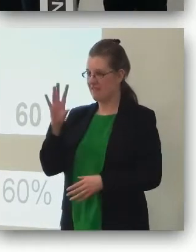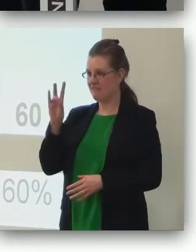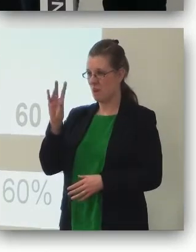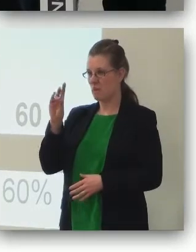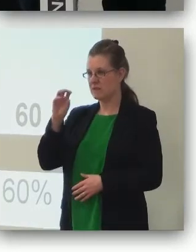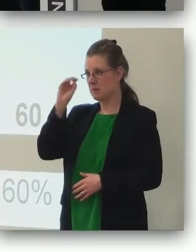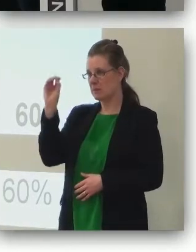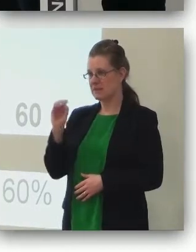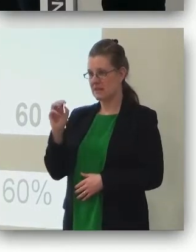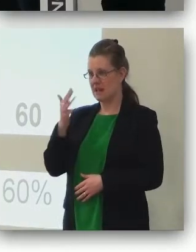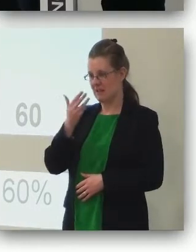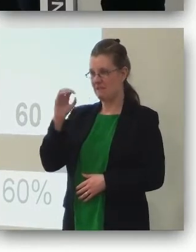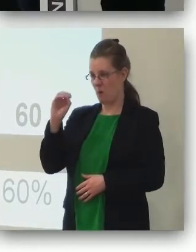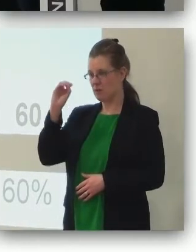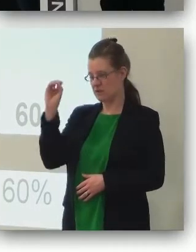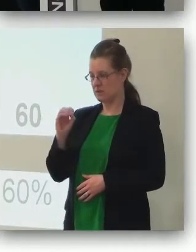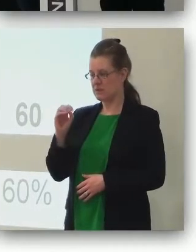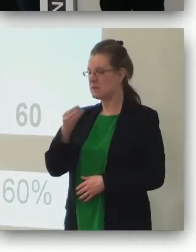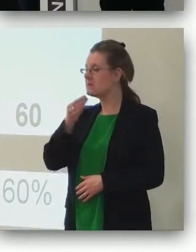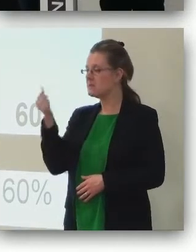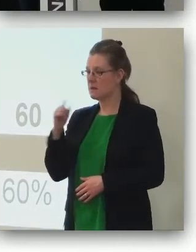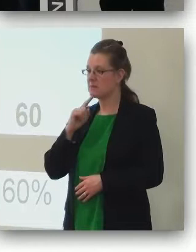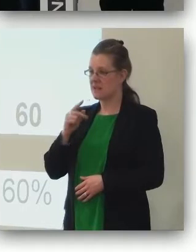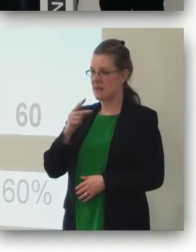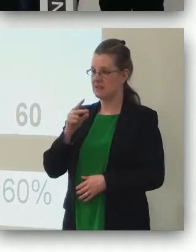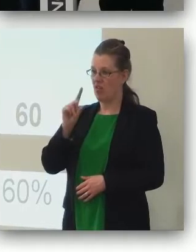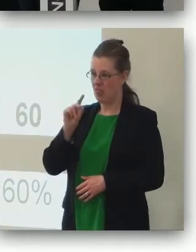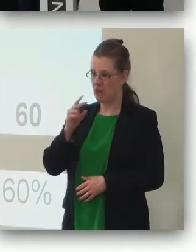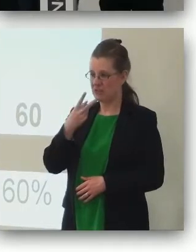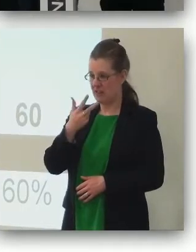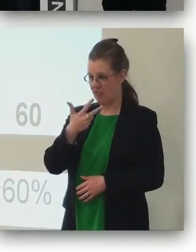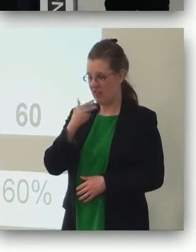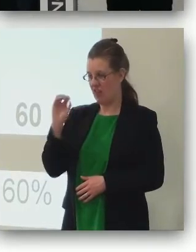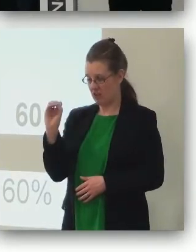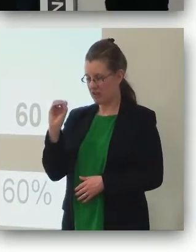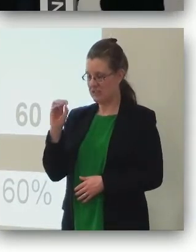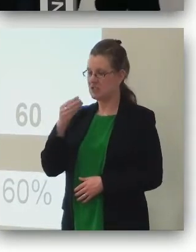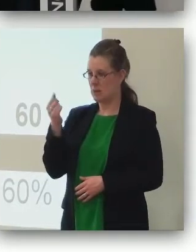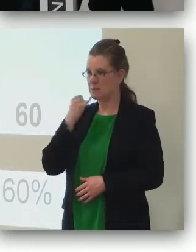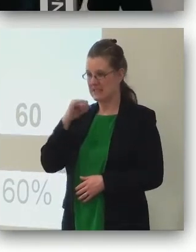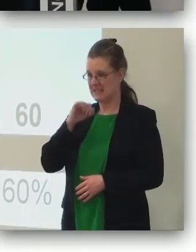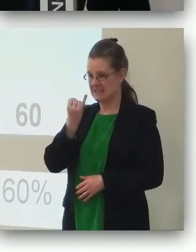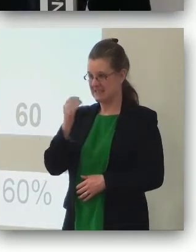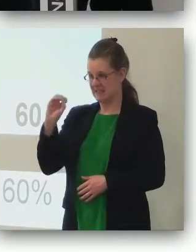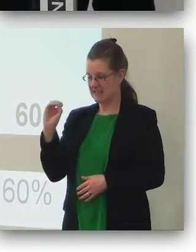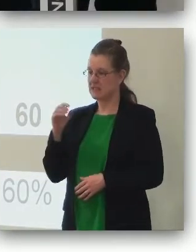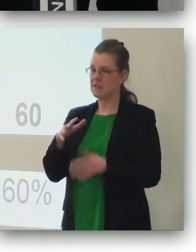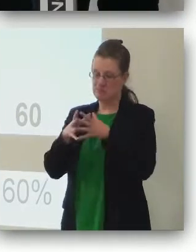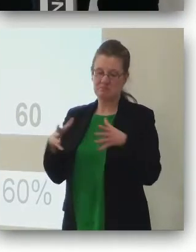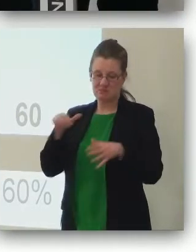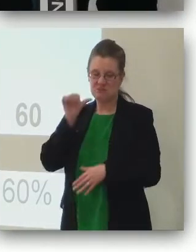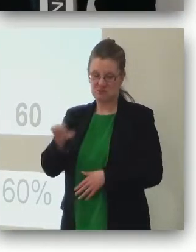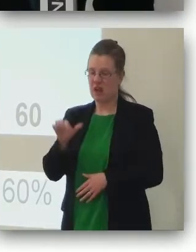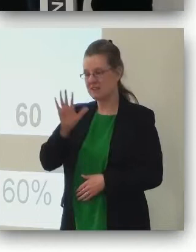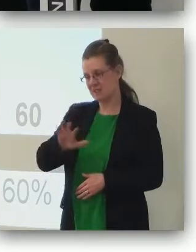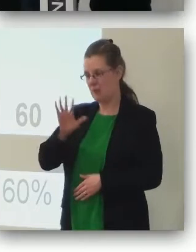40%, but a few saying 30 and also a few saying 60 as well. So, yeah, the majority of you are right. It